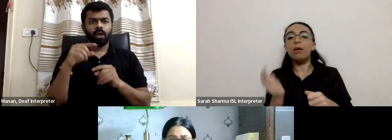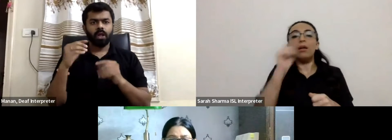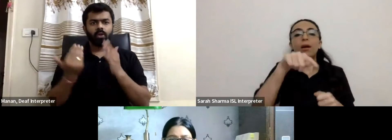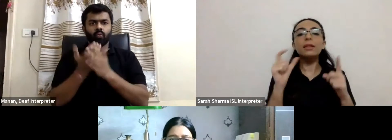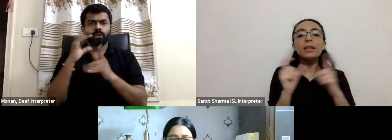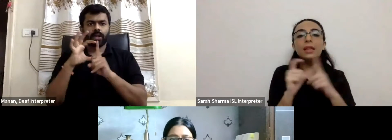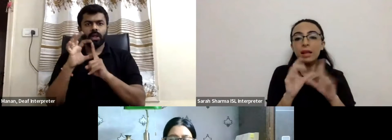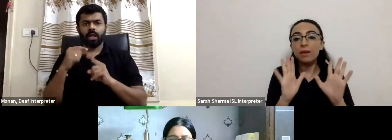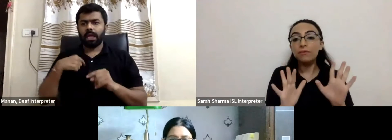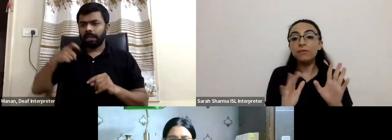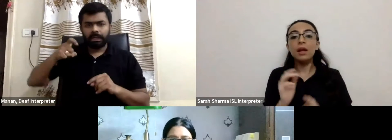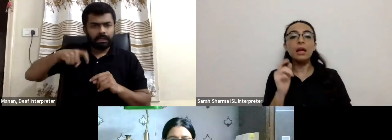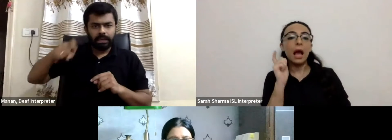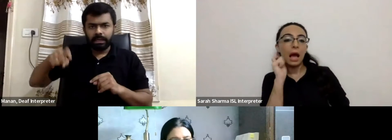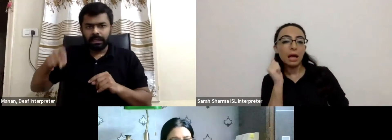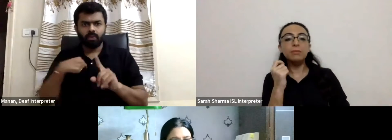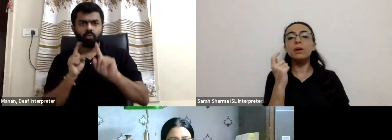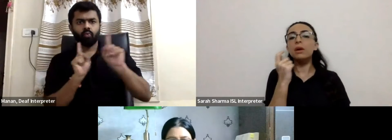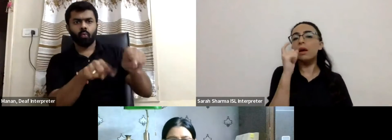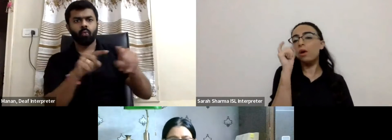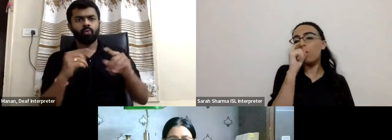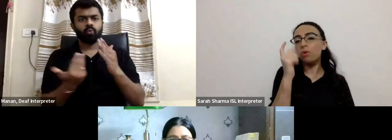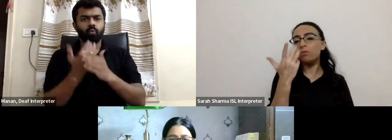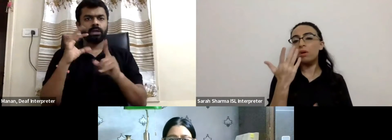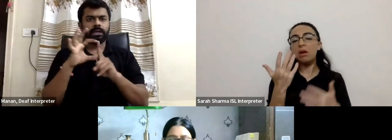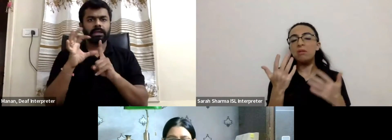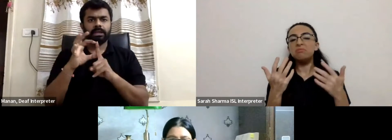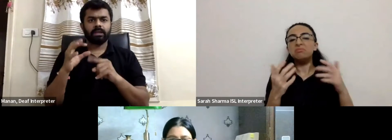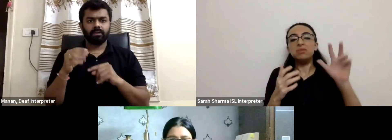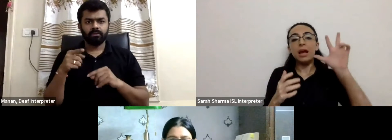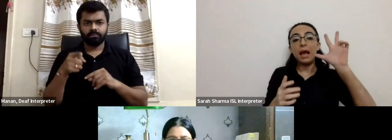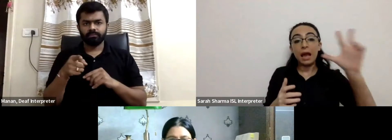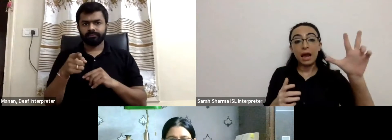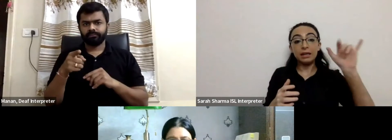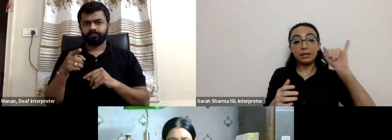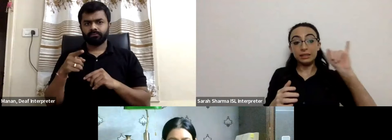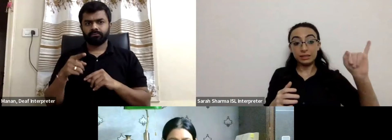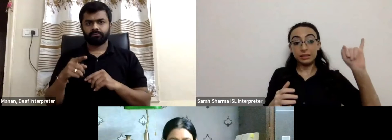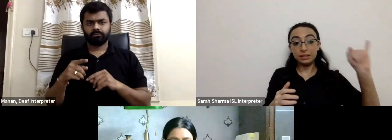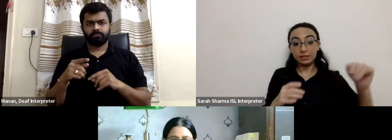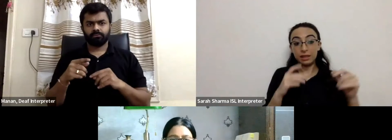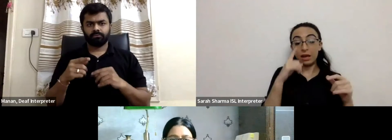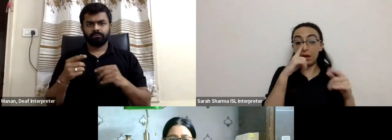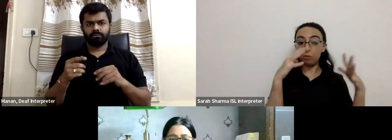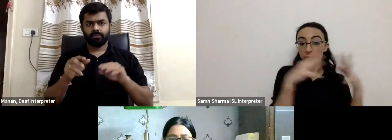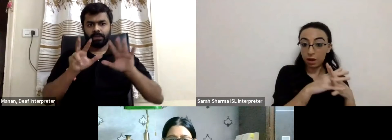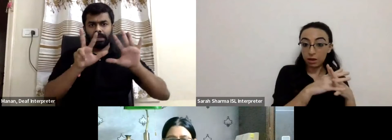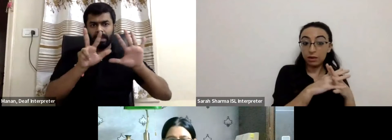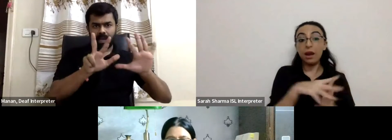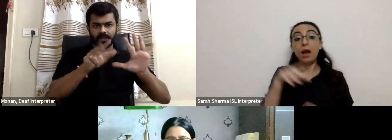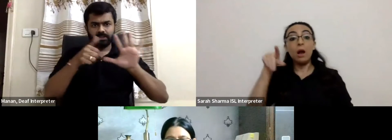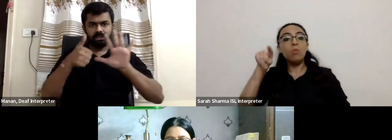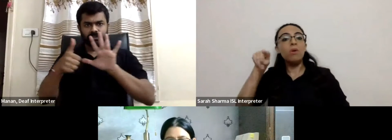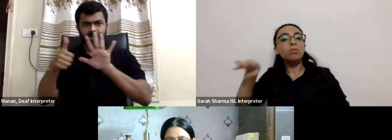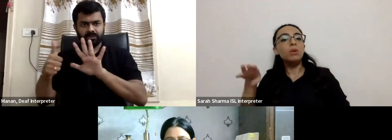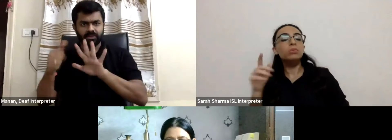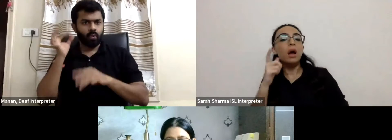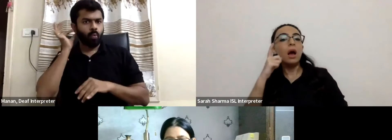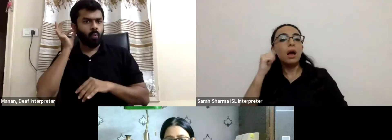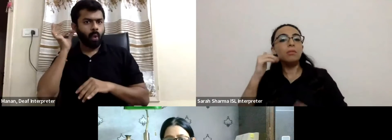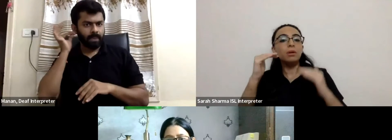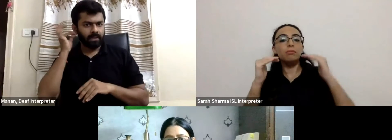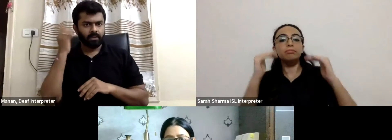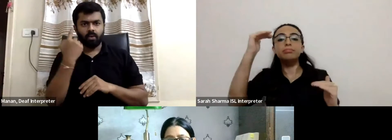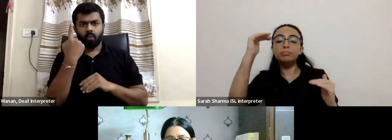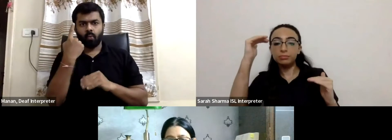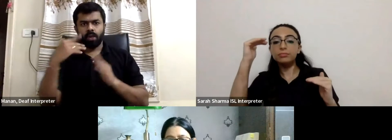male-female ratio of Delhi is not that good, 866 females per 1,000 males, 9.2 elderly population